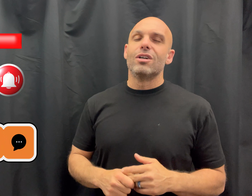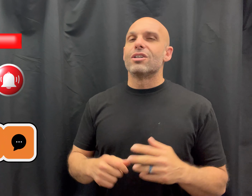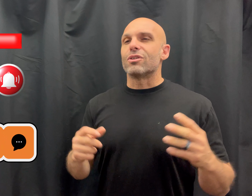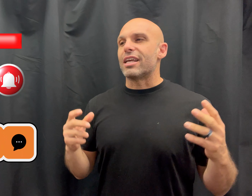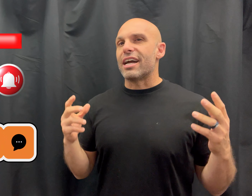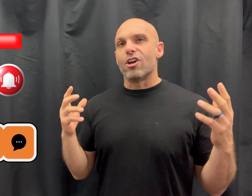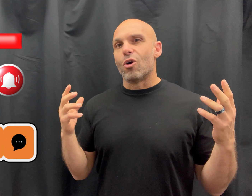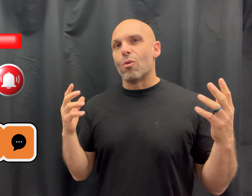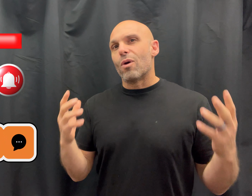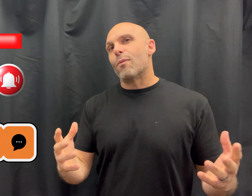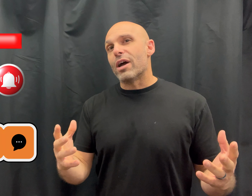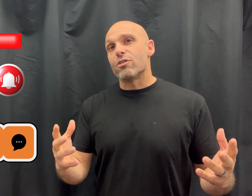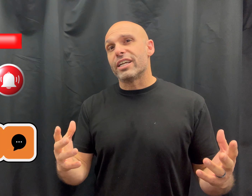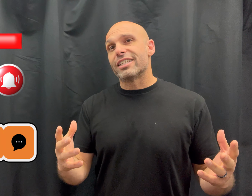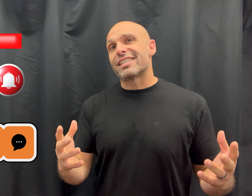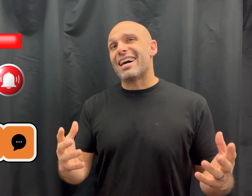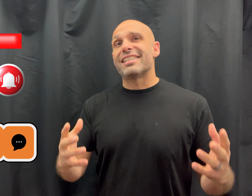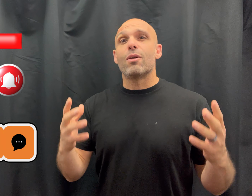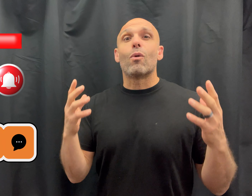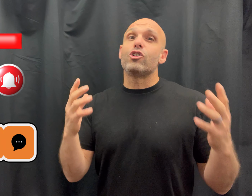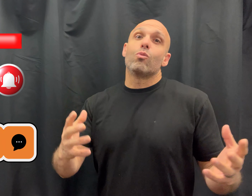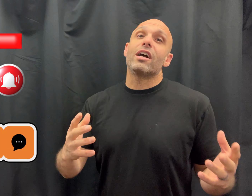so that I know what you think of this content, what you want to be